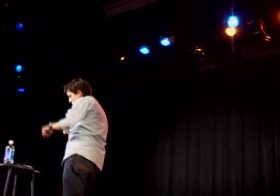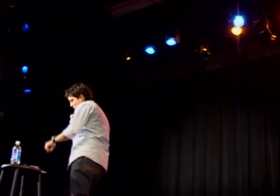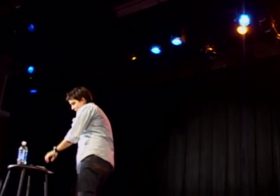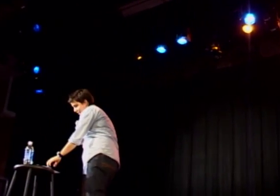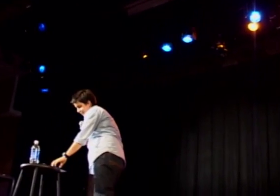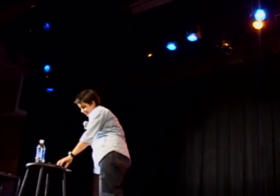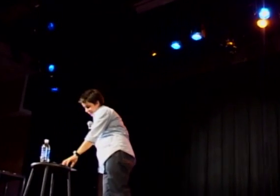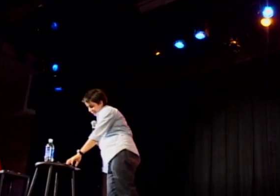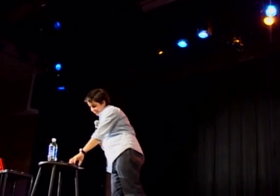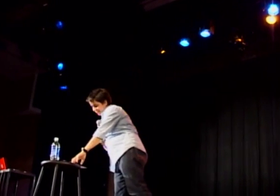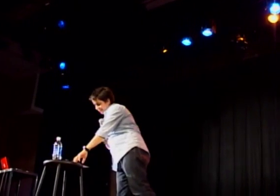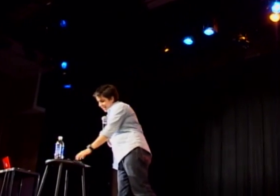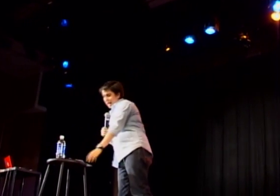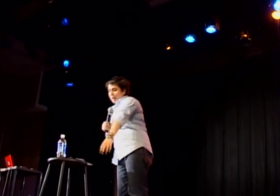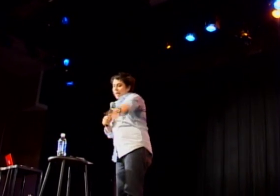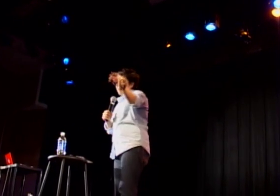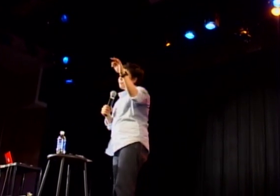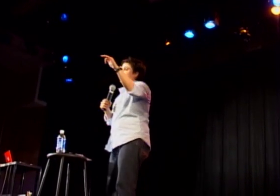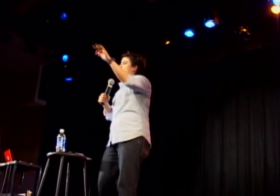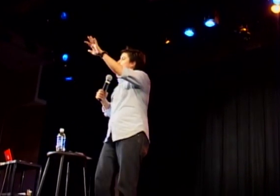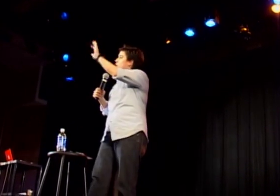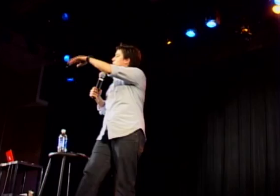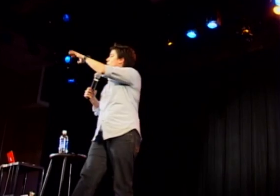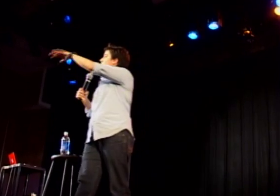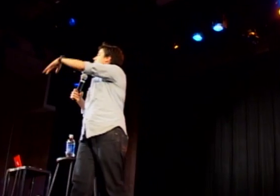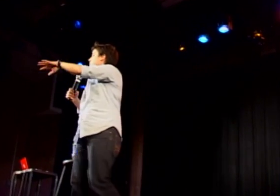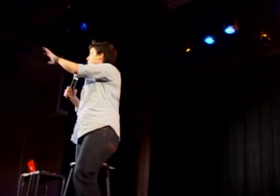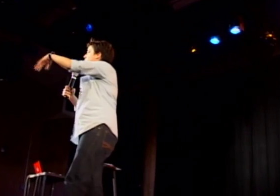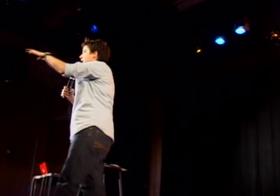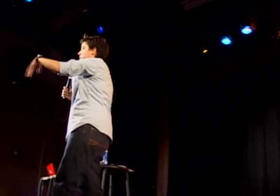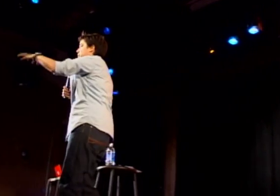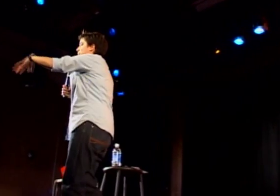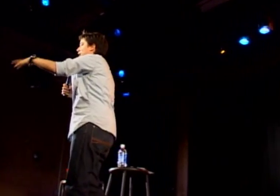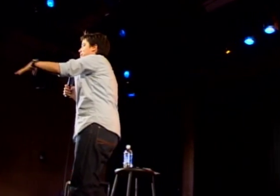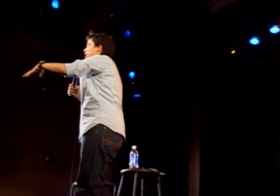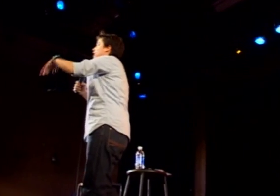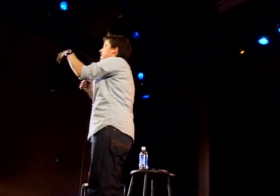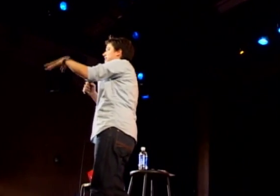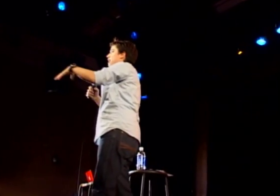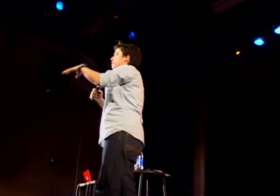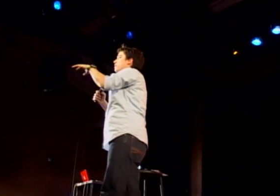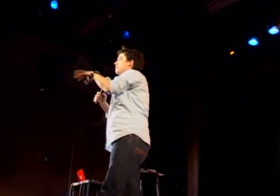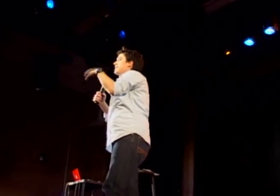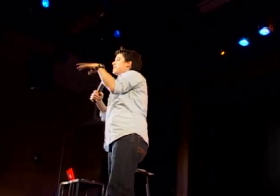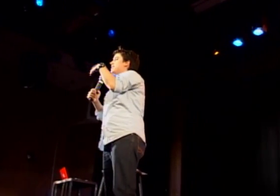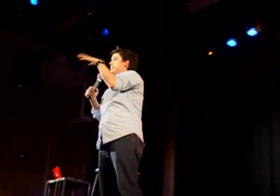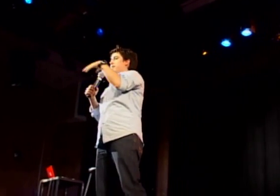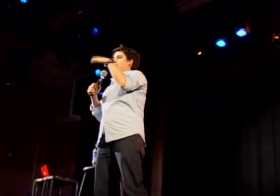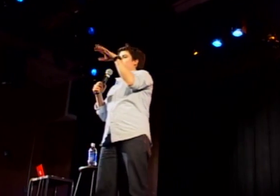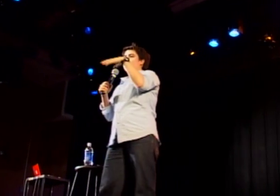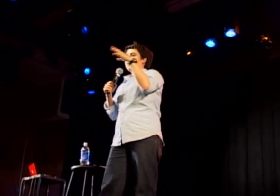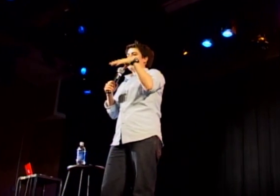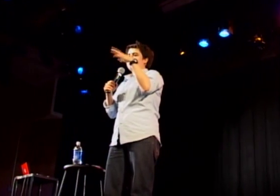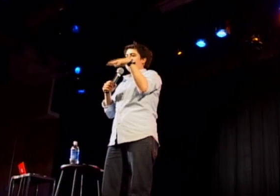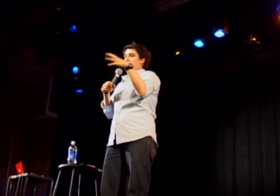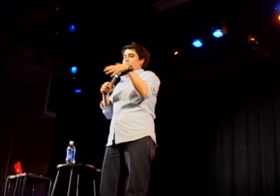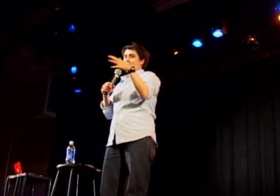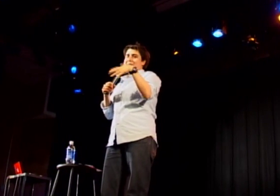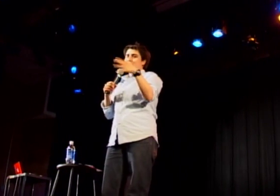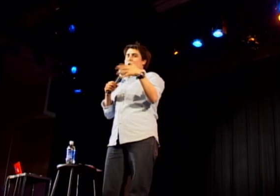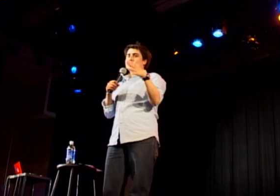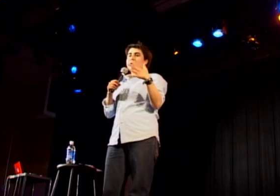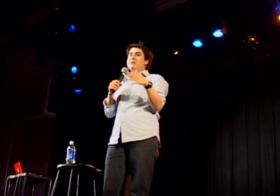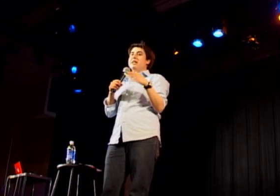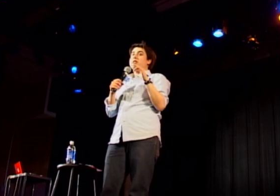That's completely wrong. And everyone's like, oh, your poor mom. She's deaf. Please stop it. Don't,